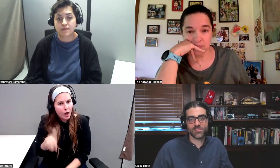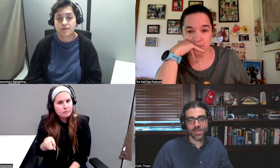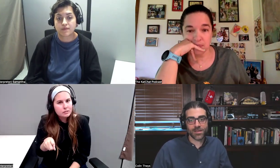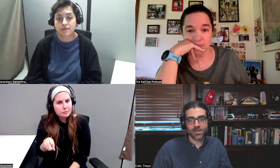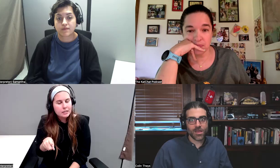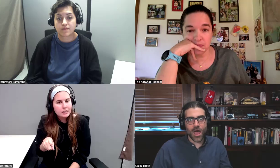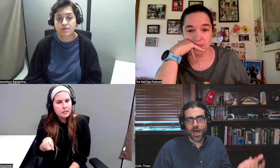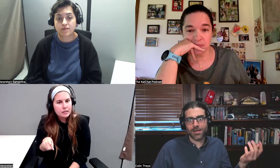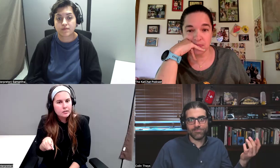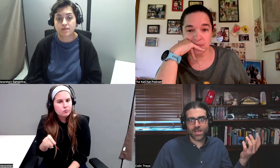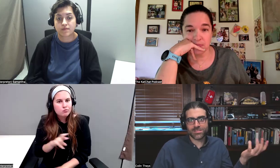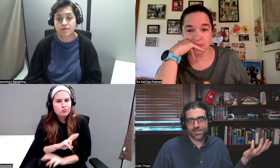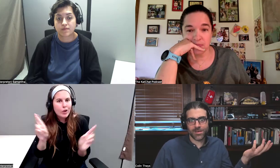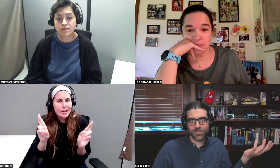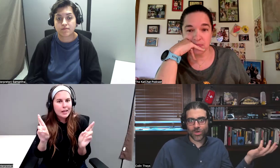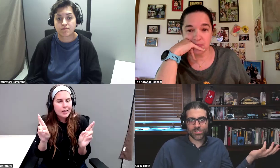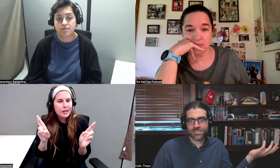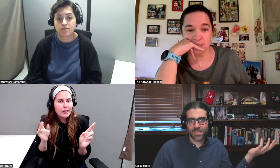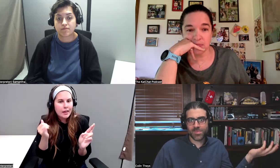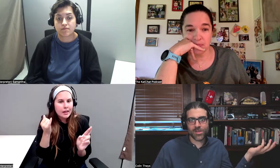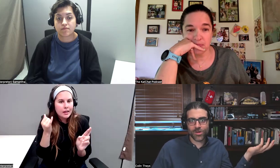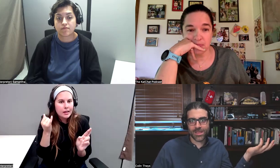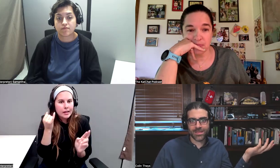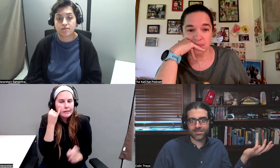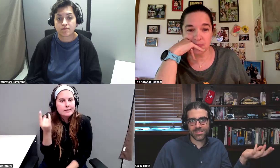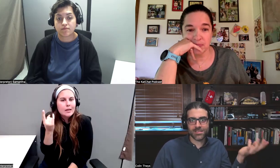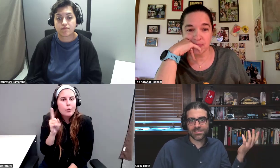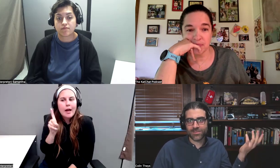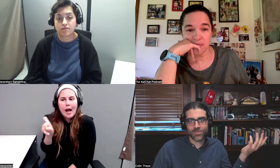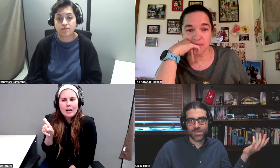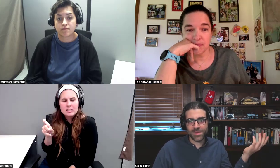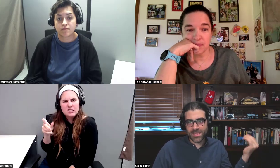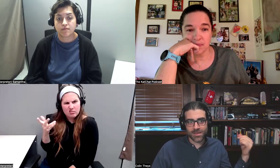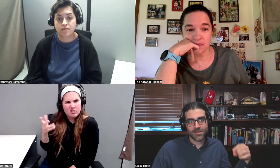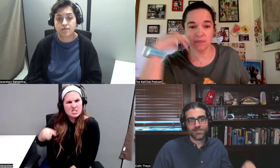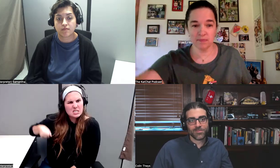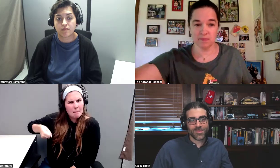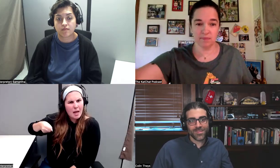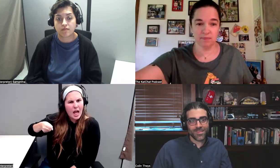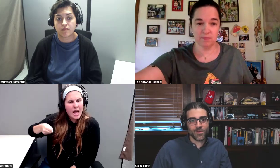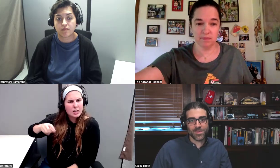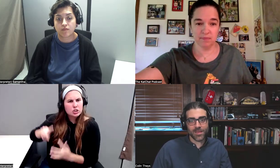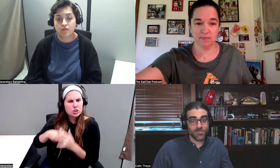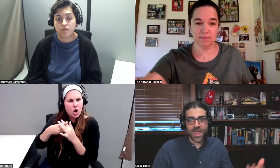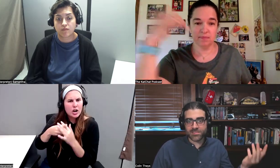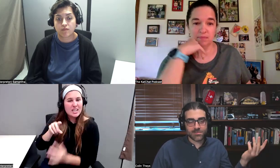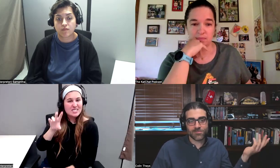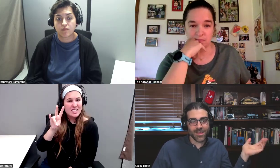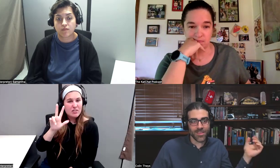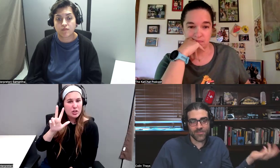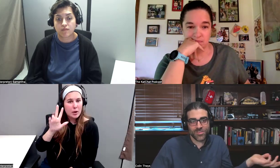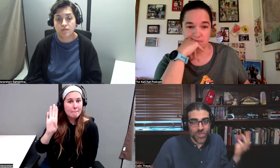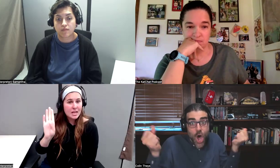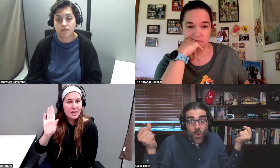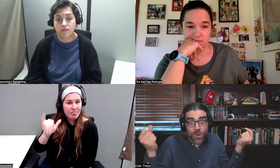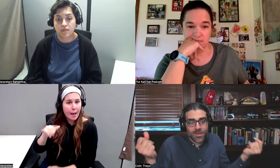somebody says like, does the purse appear in scene 73B, you have to be like, yes, right?